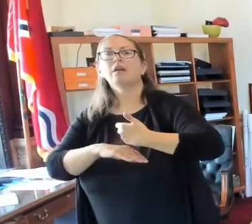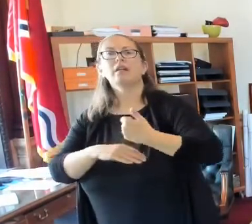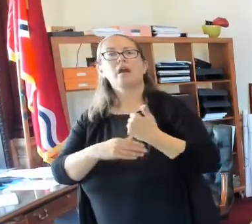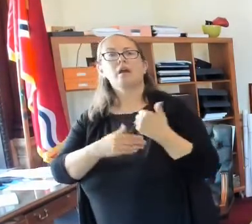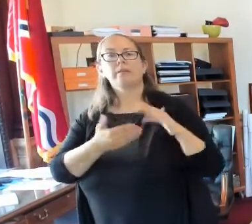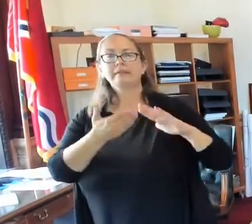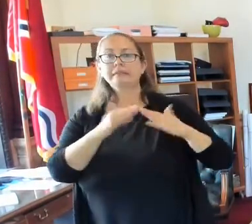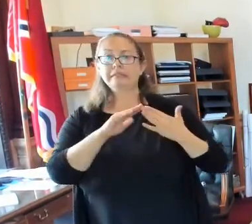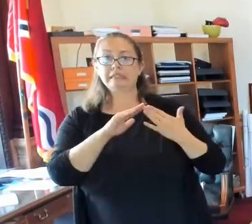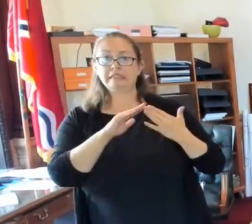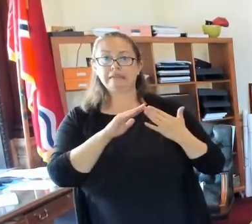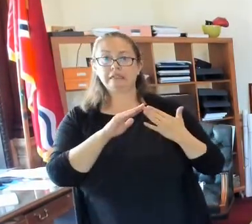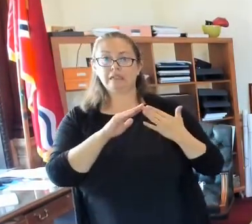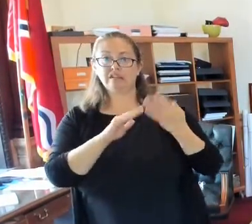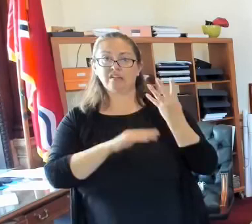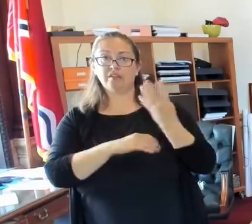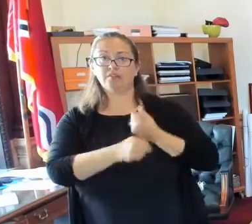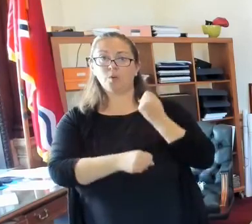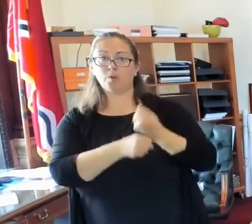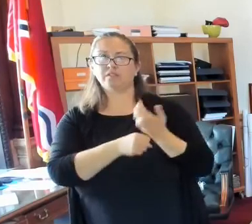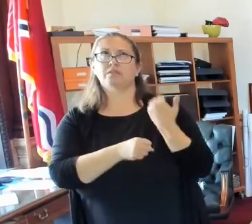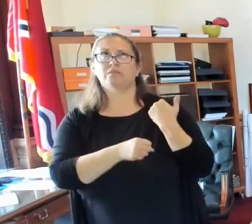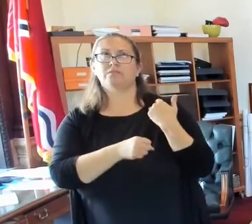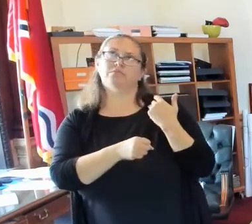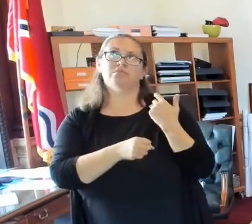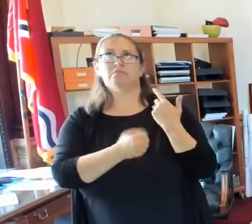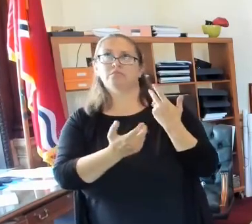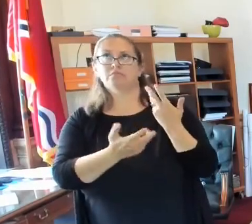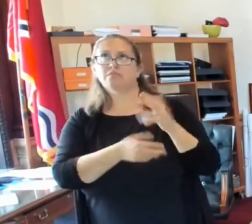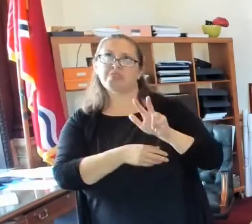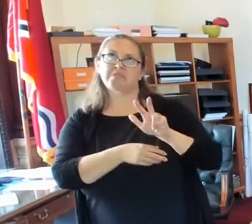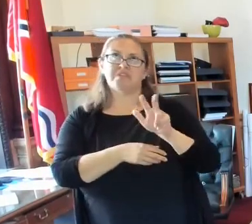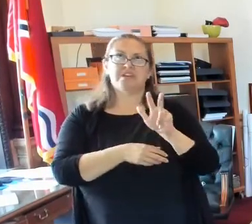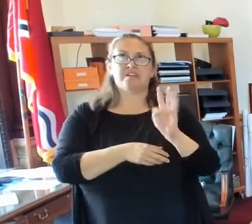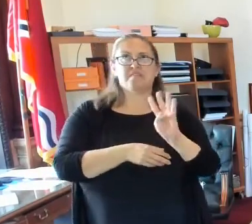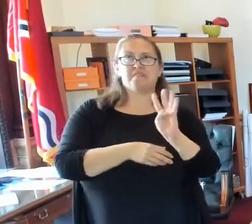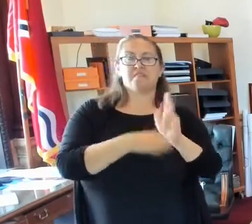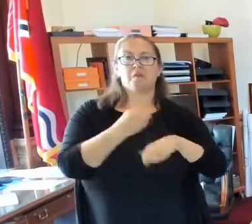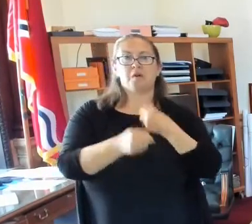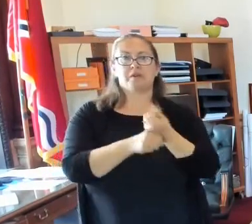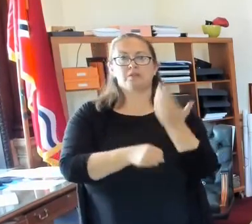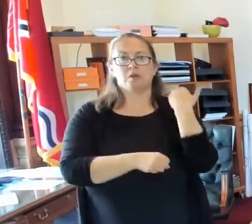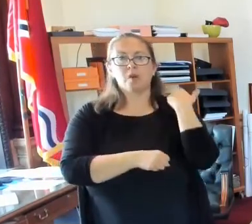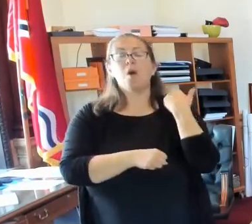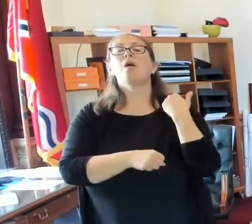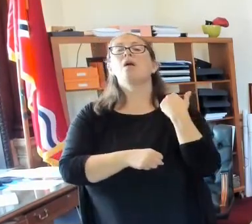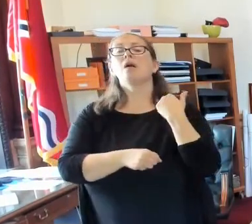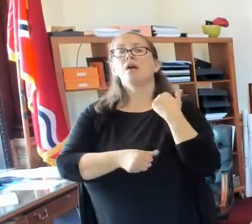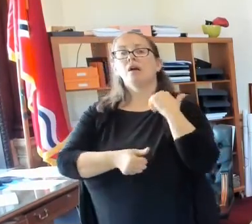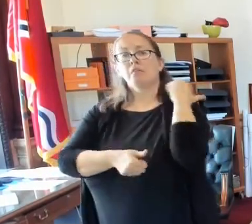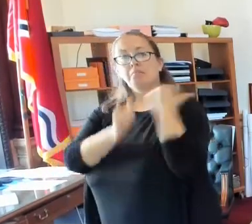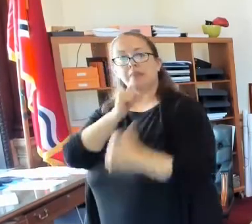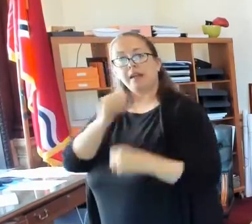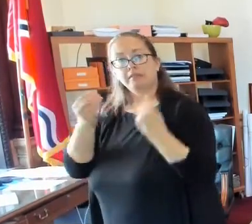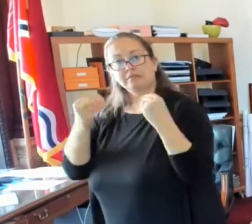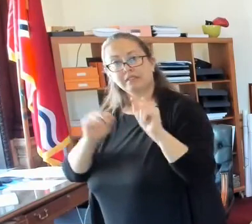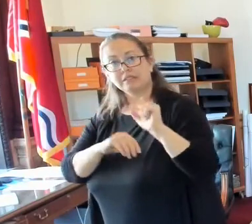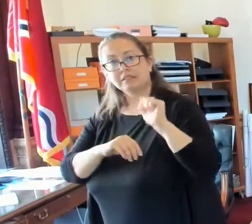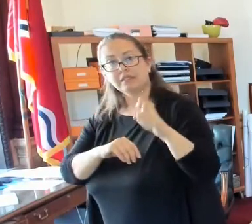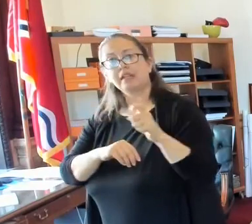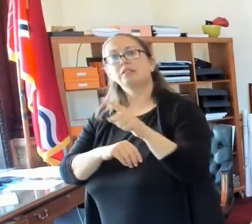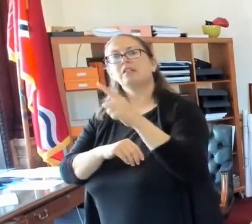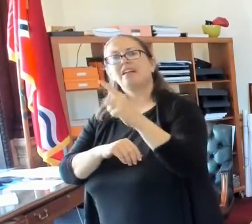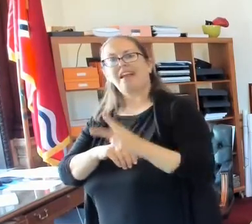ago, I guess about 4 years ago, 3 to 4 years ago, passed a half-cent sales tax, of which